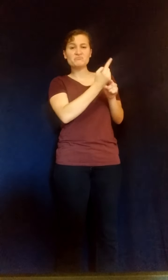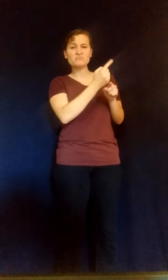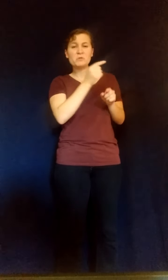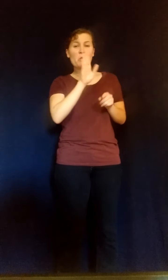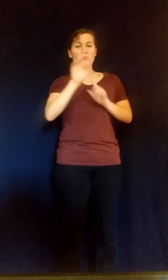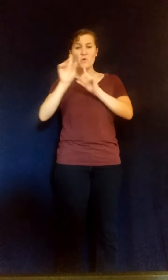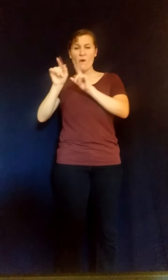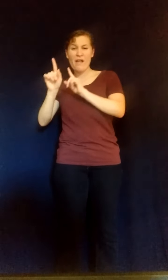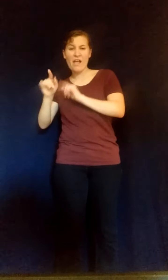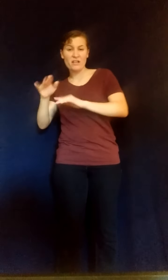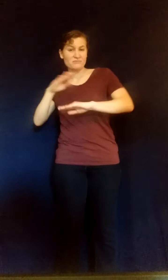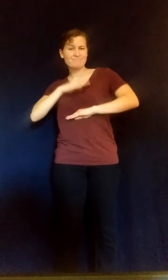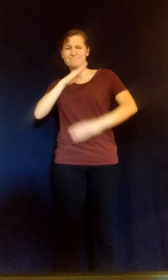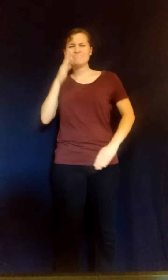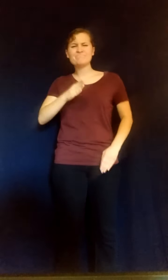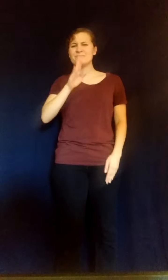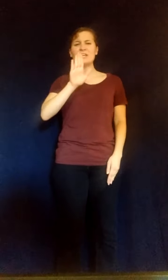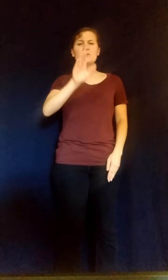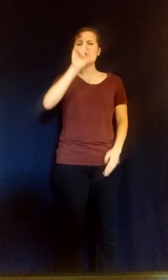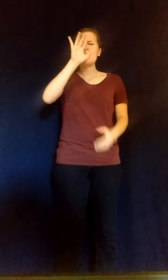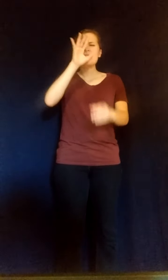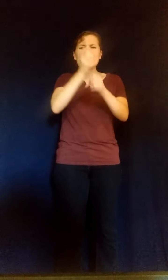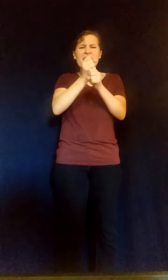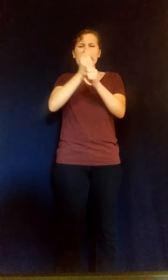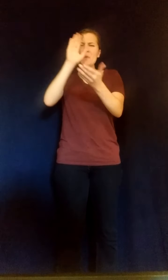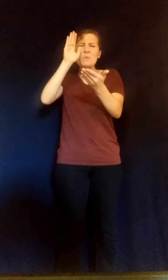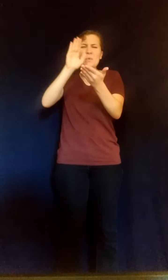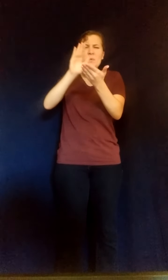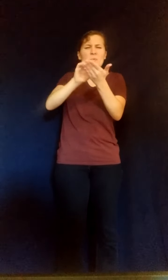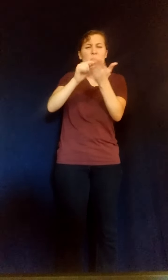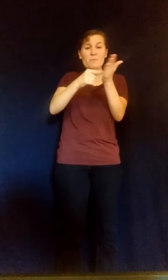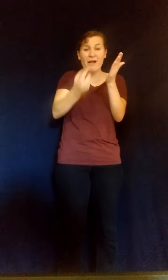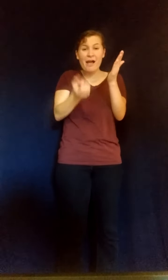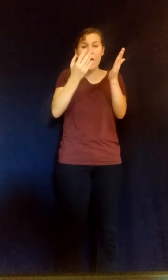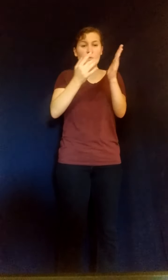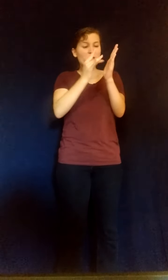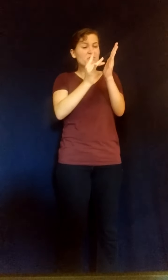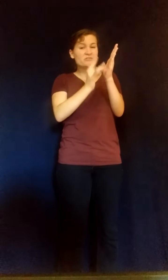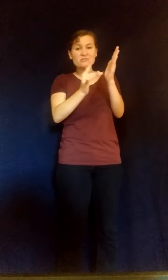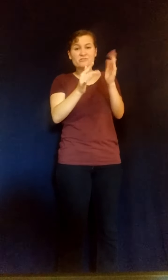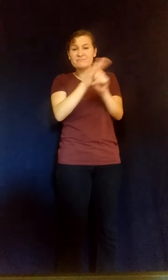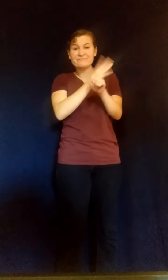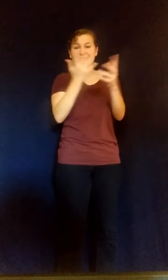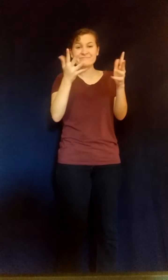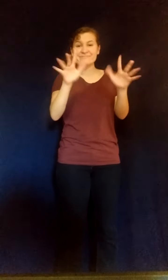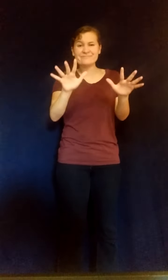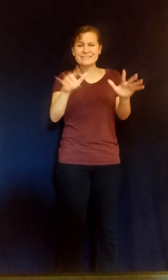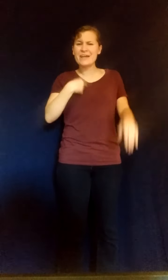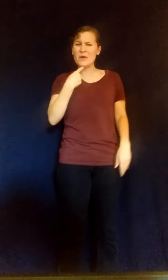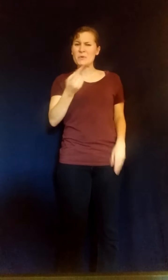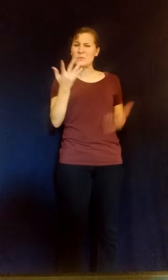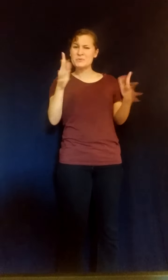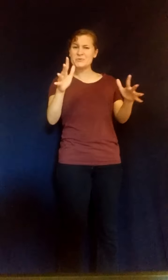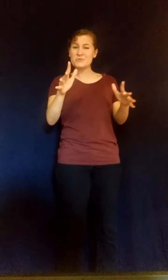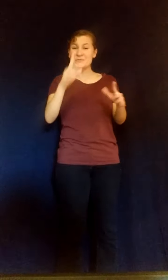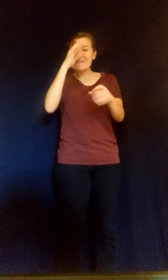and your faith is small enough to fit in the cracks of your palms, I told you. Faith the size of mustard seeds can